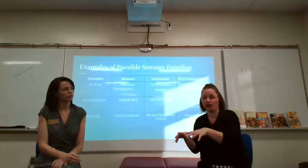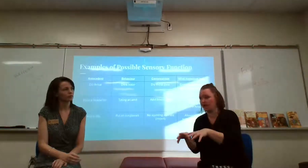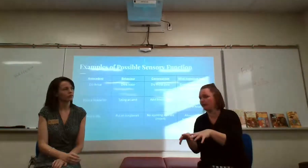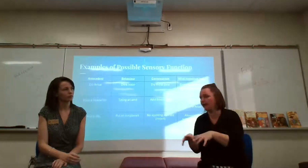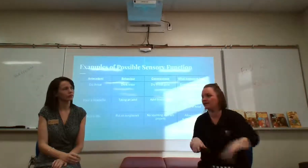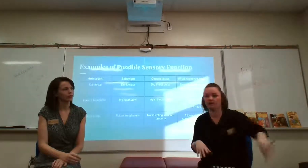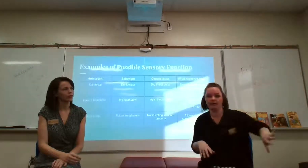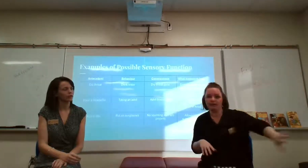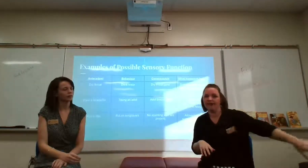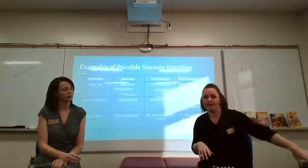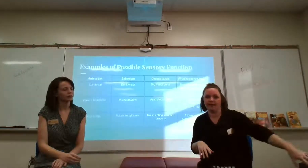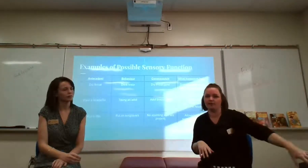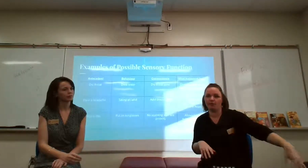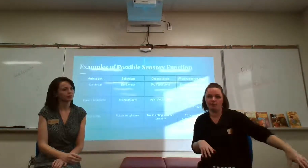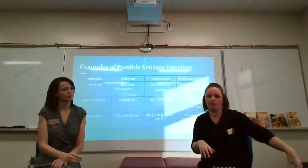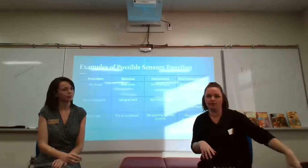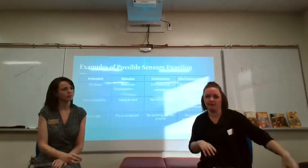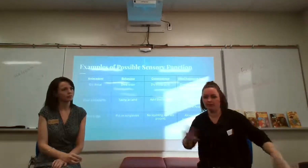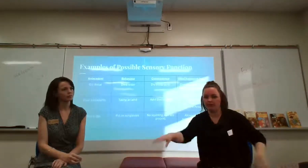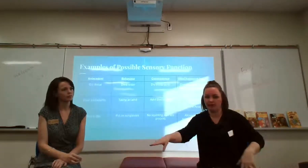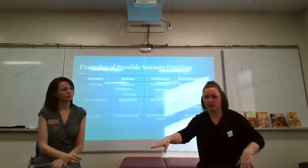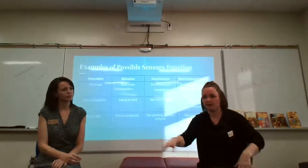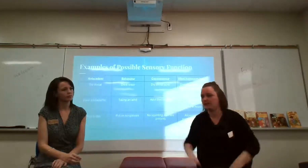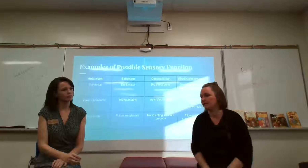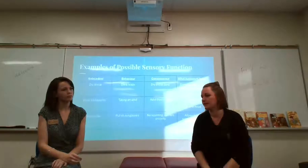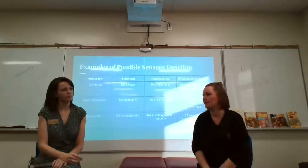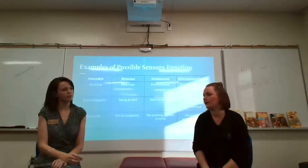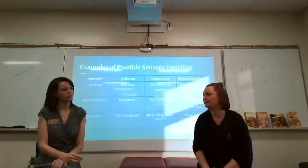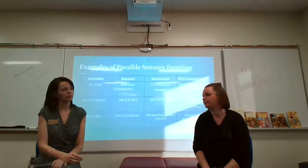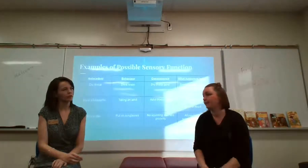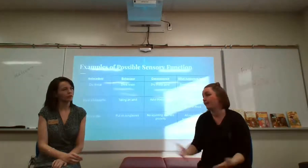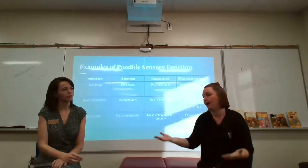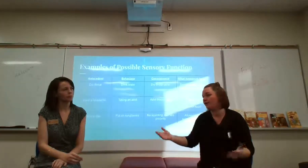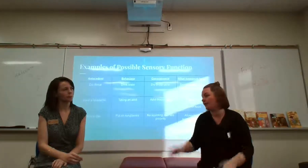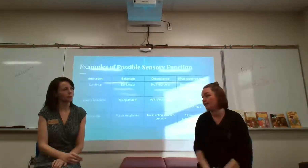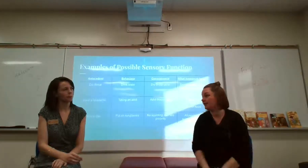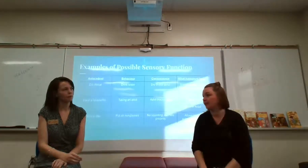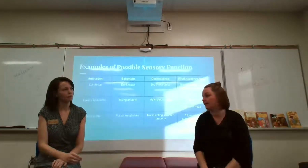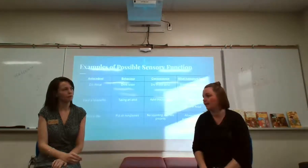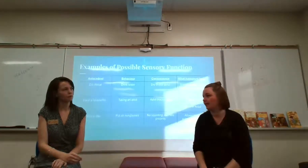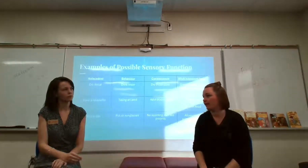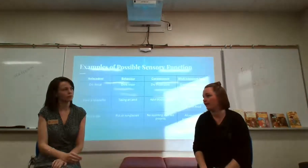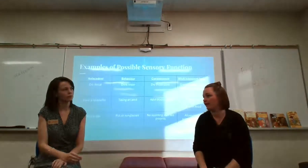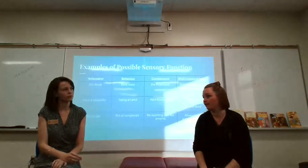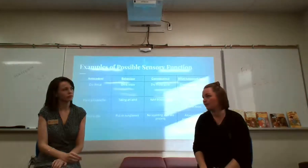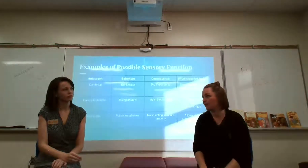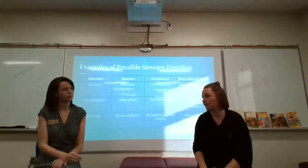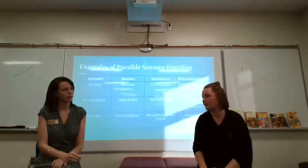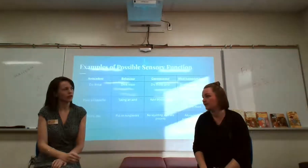targeting, right? So that behavior will go away very quickly once it's happening. But that was literally the only thing I could think of right now.